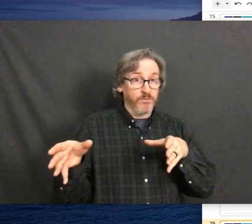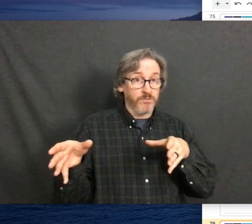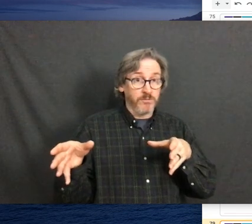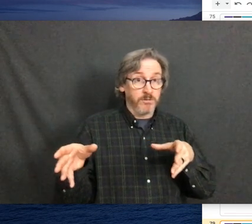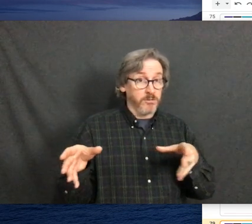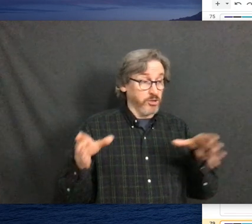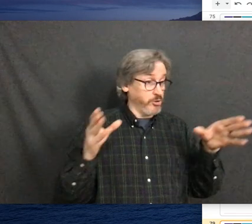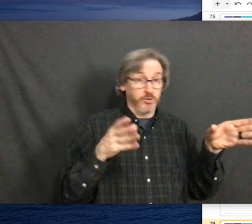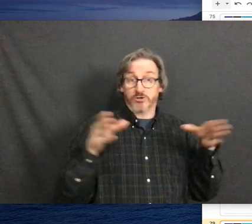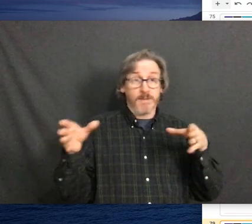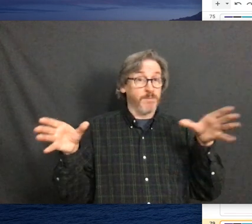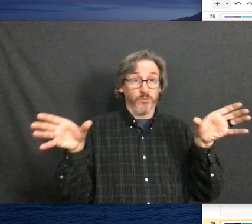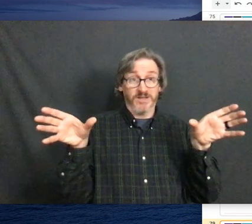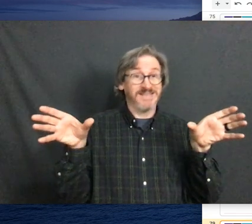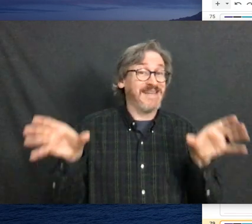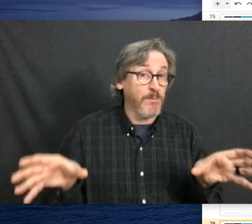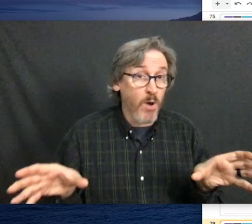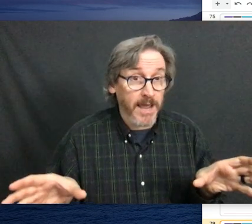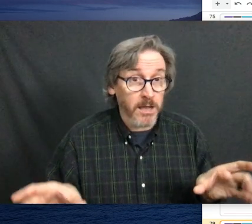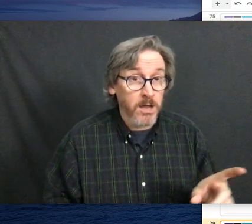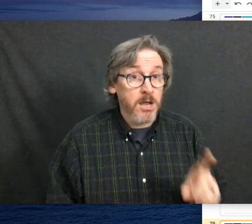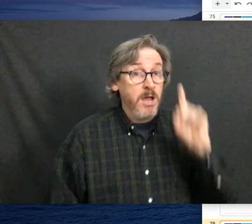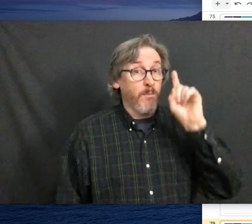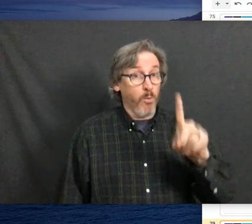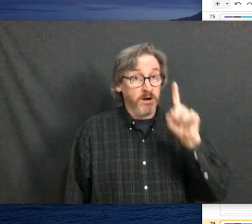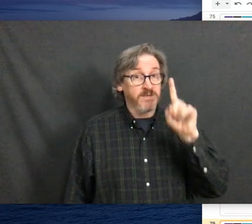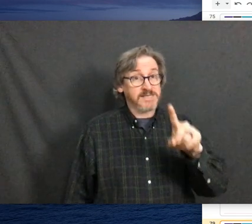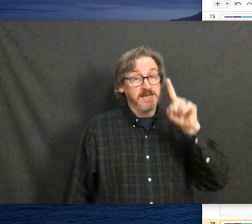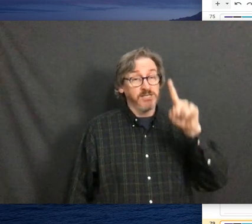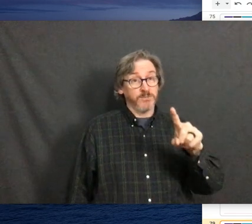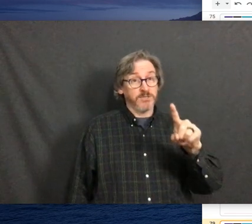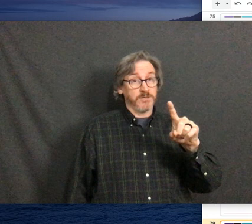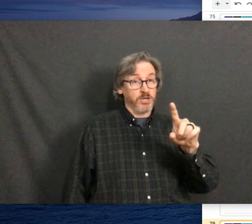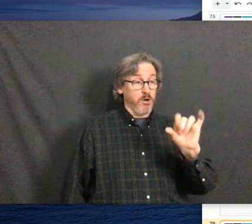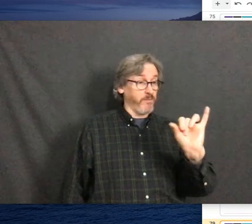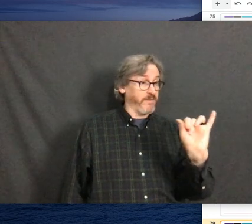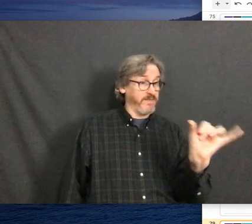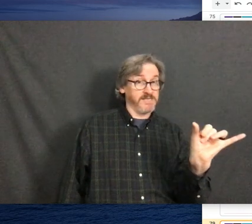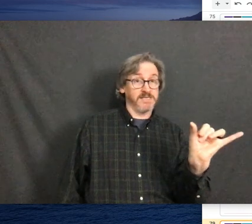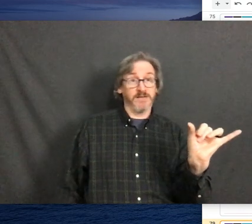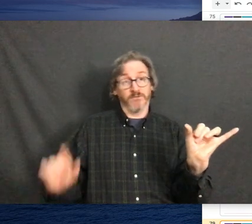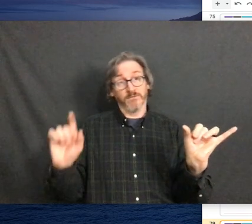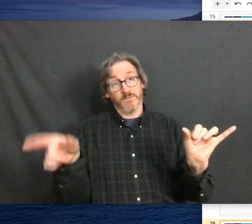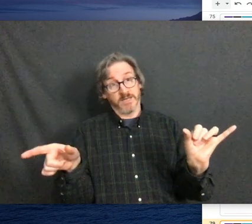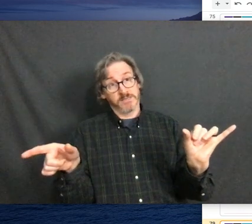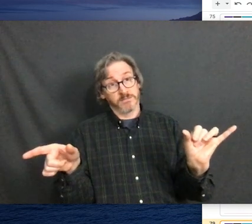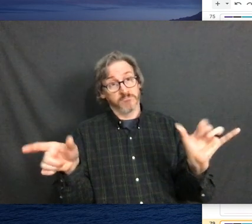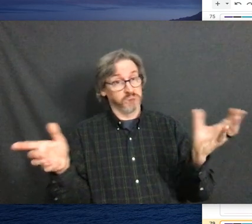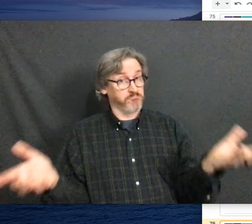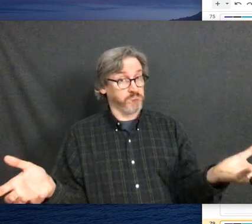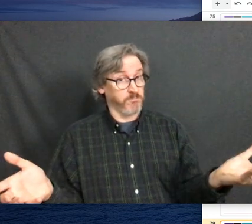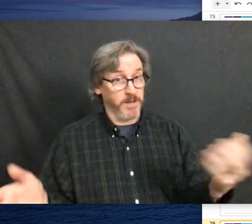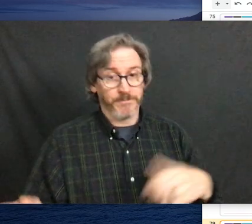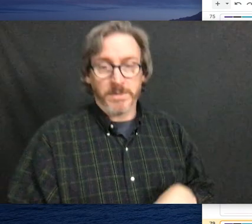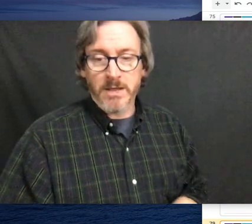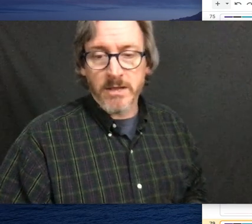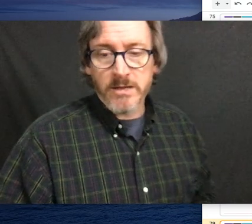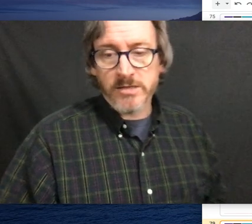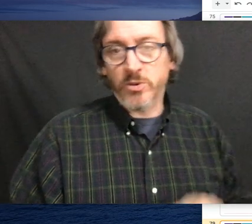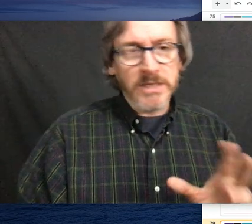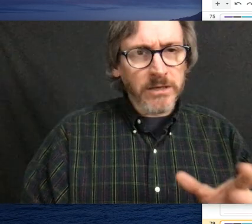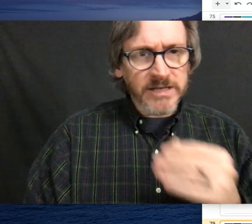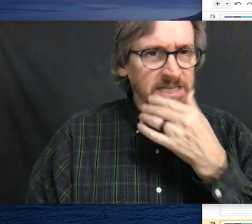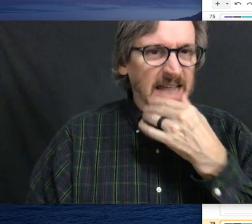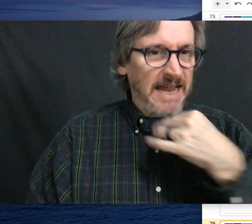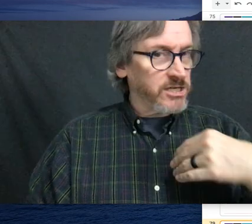them both. You could describe them both the same way, but what are the signs that you would do to show that this is different from this? Okay.